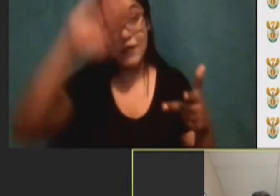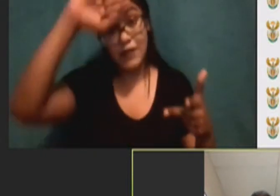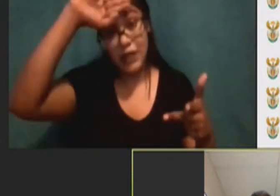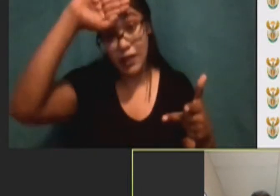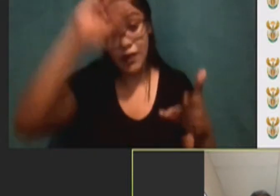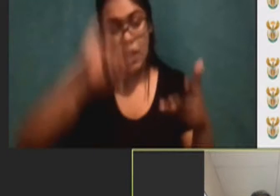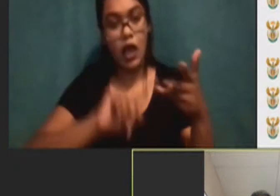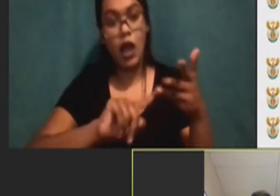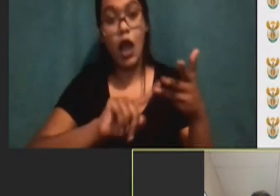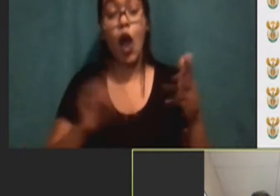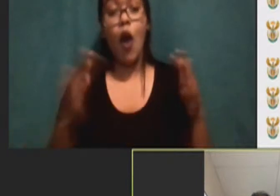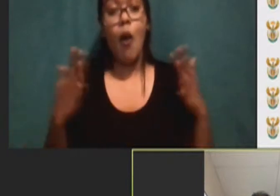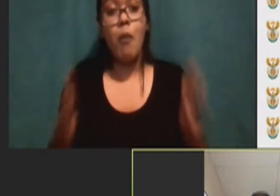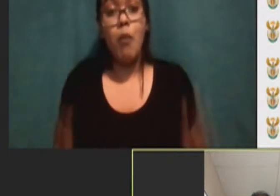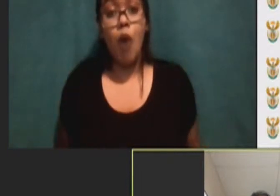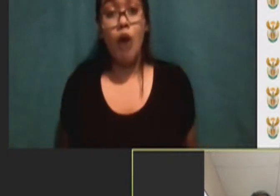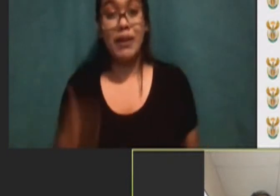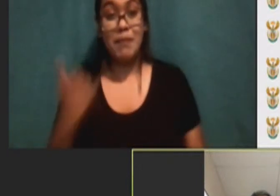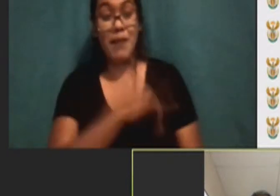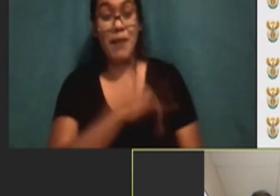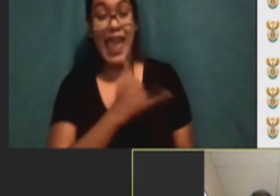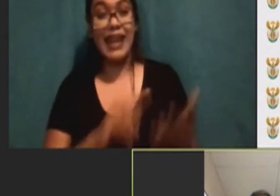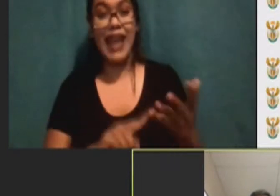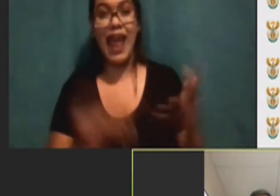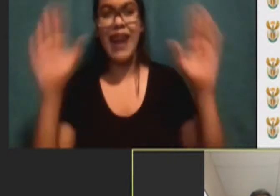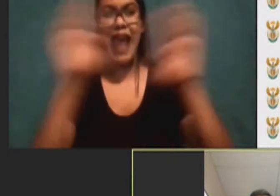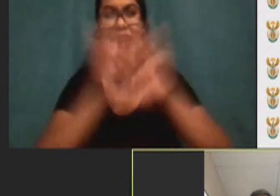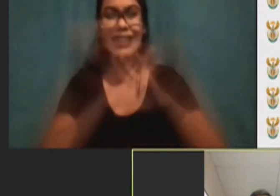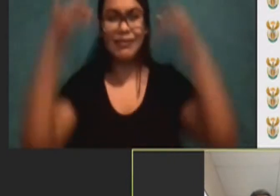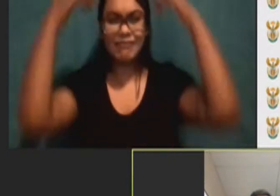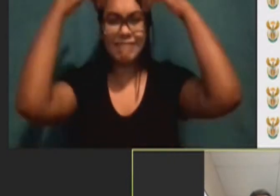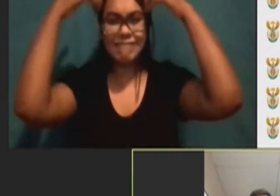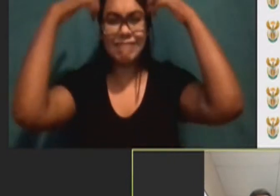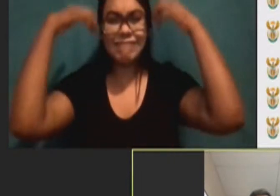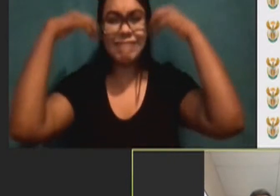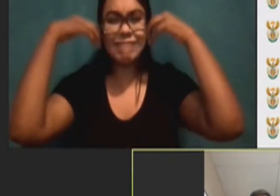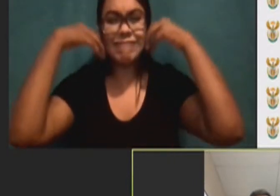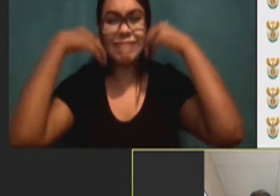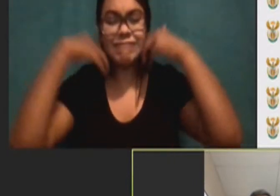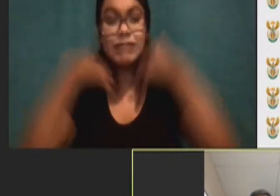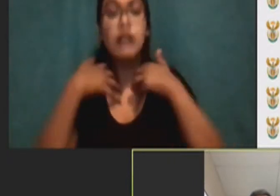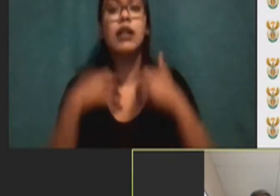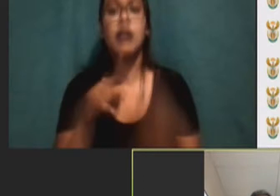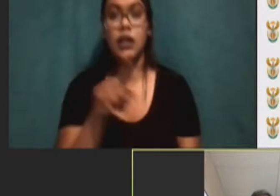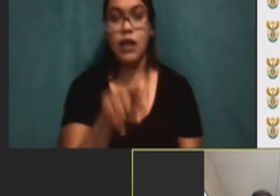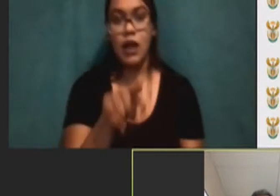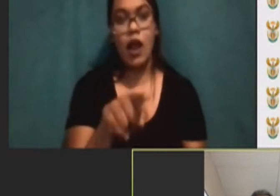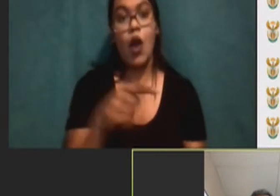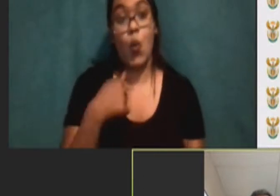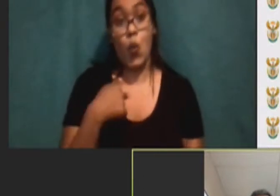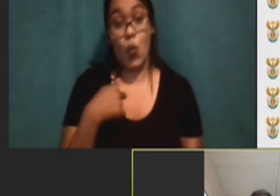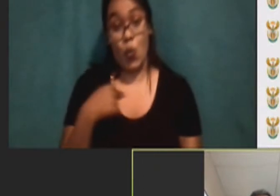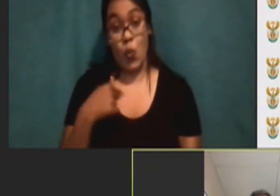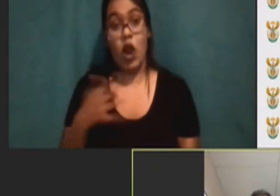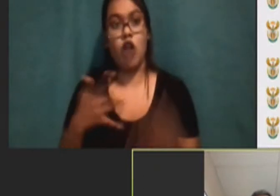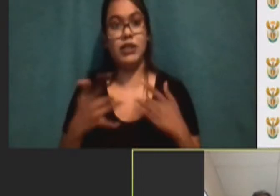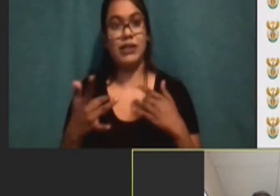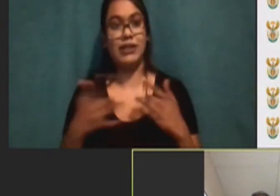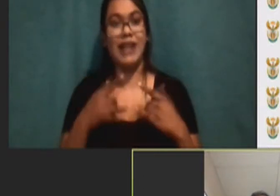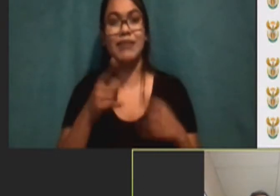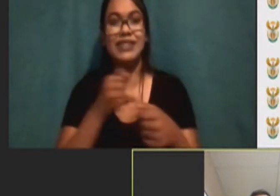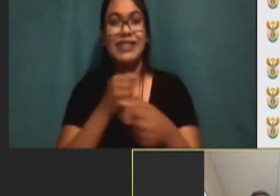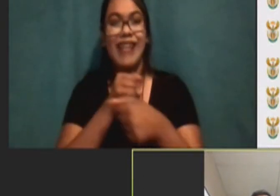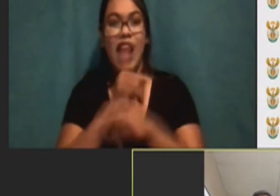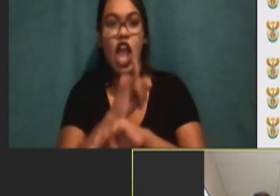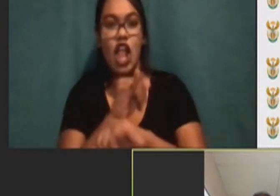sweats. We're not seeing a lot of patients presenting with decompensation at the moment. But I'd like to say, obviously, this is still early days.